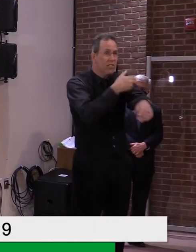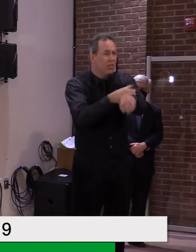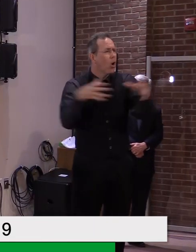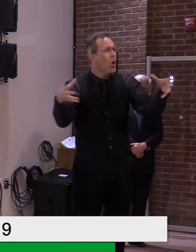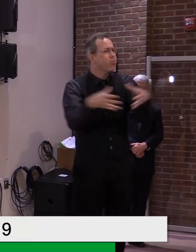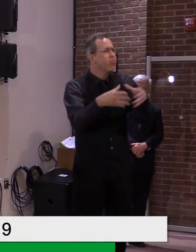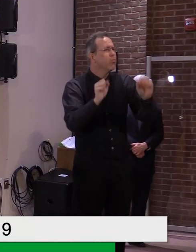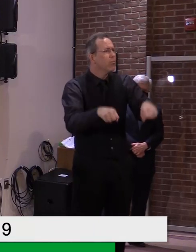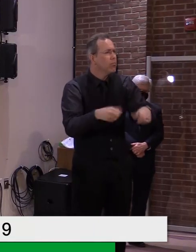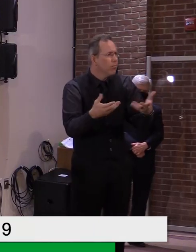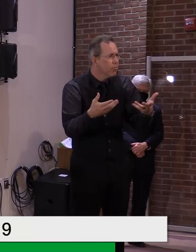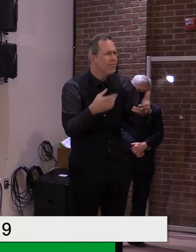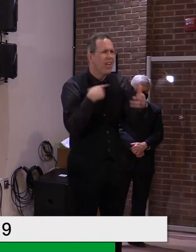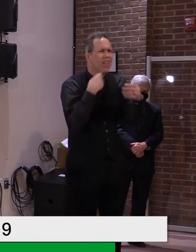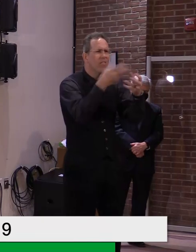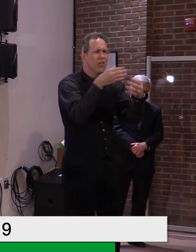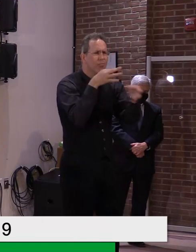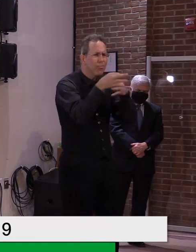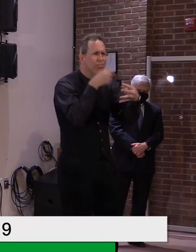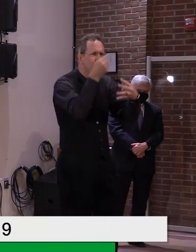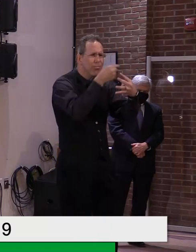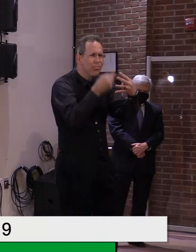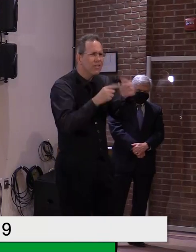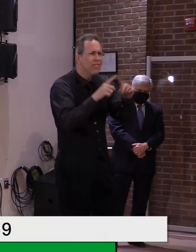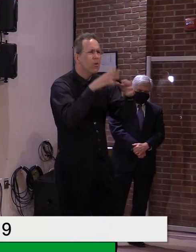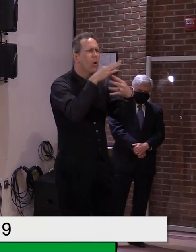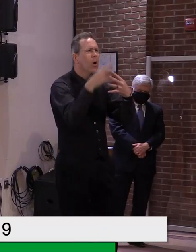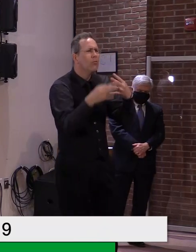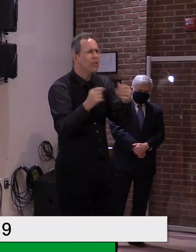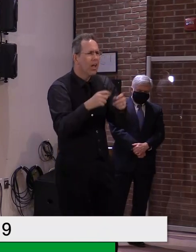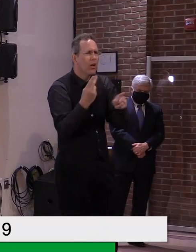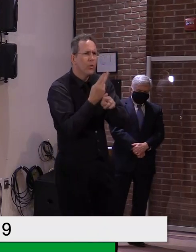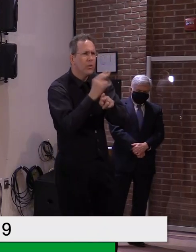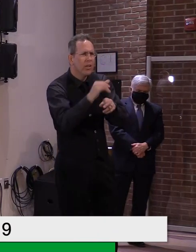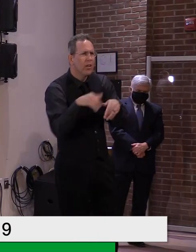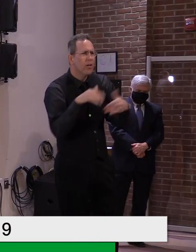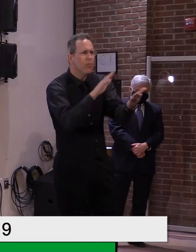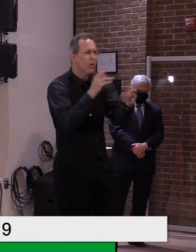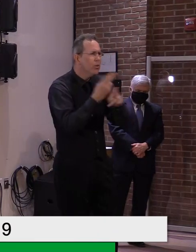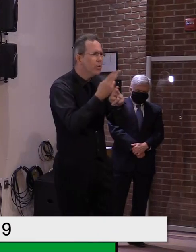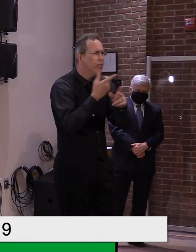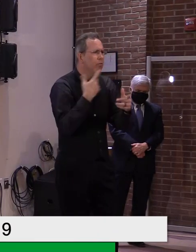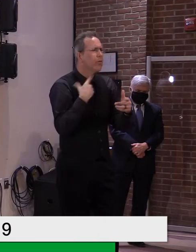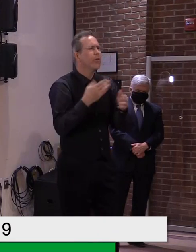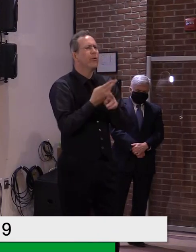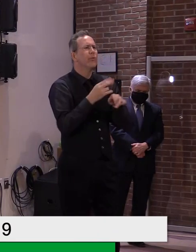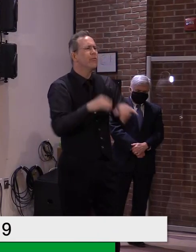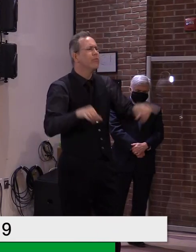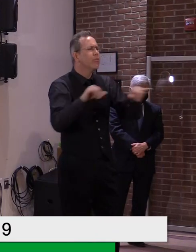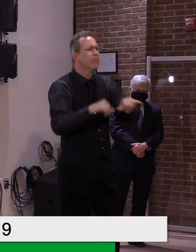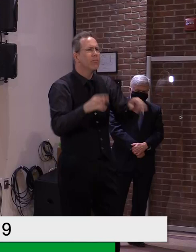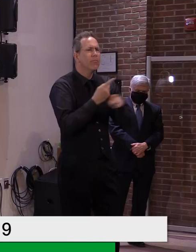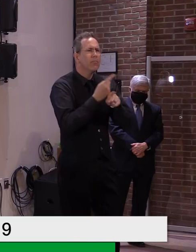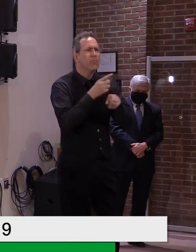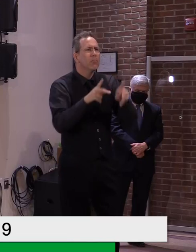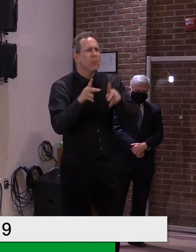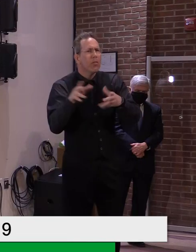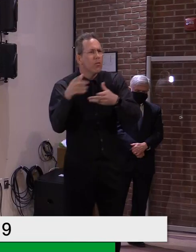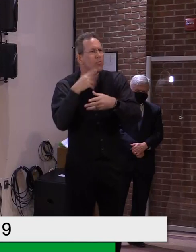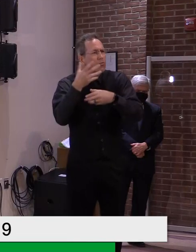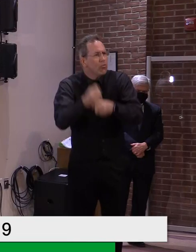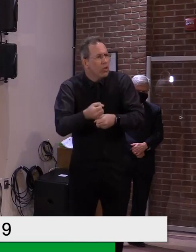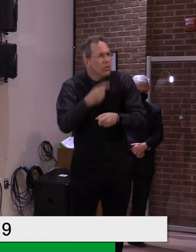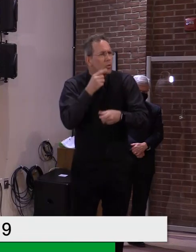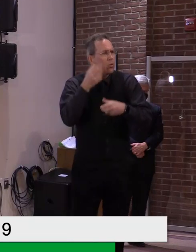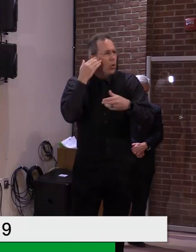So these all continue to hold for the population you're concerned about. And they will, I'm sure, be updated over the